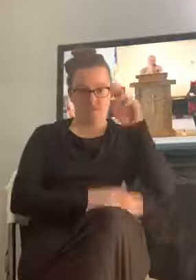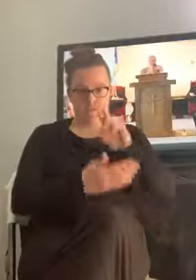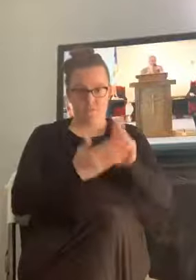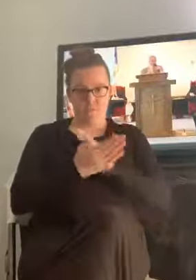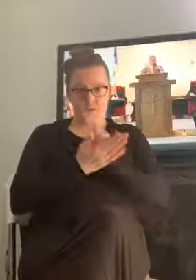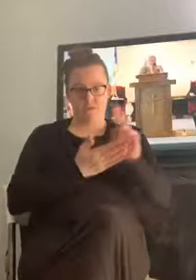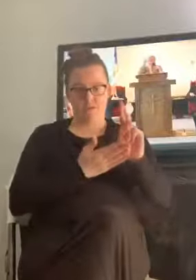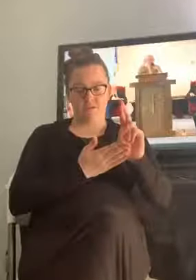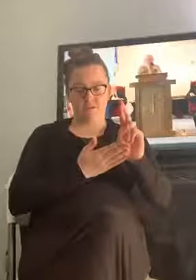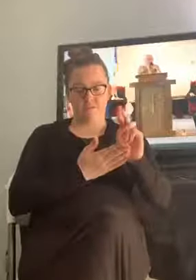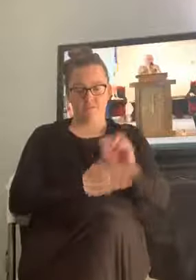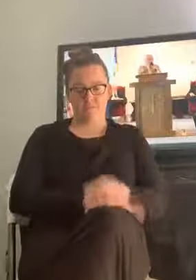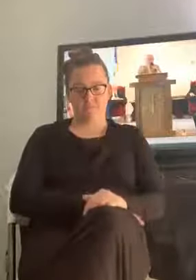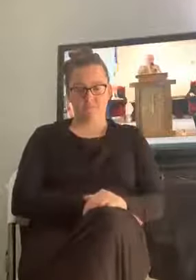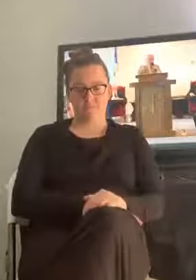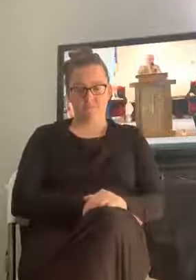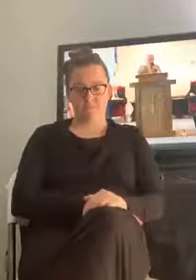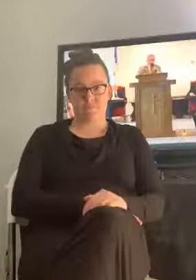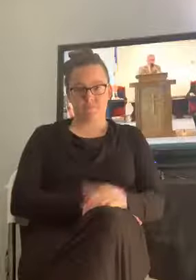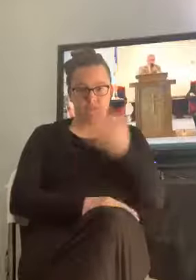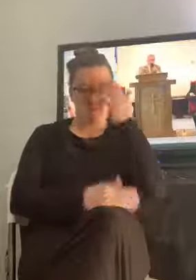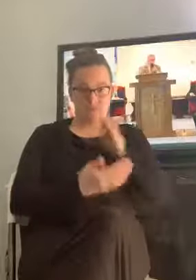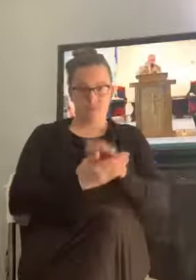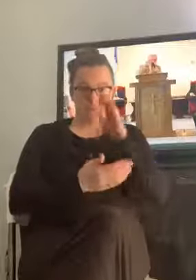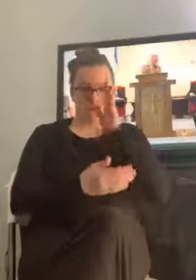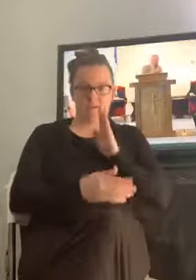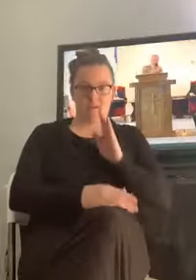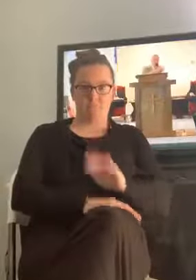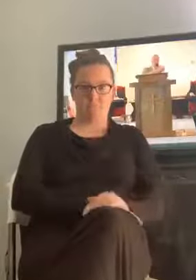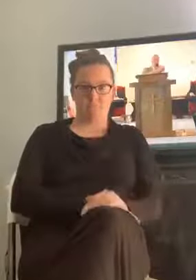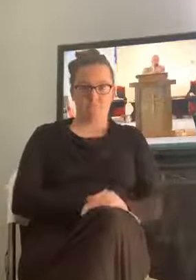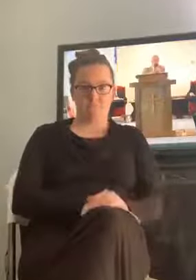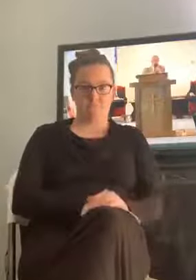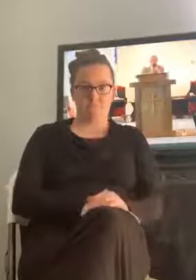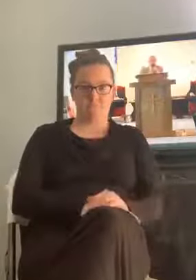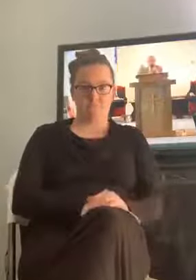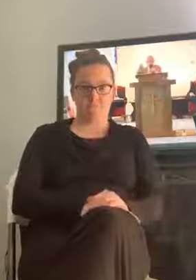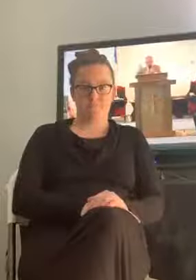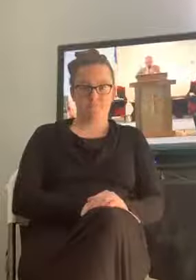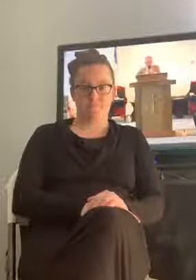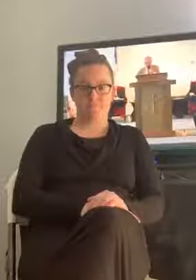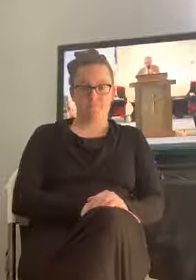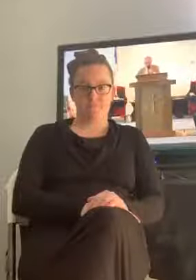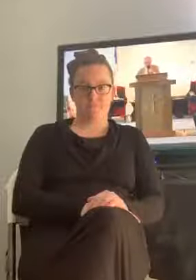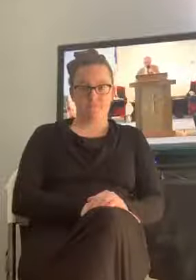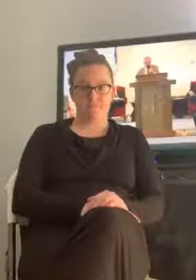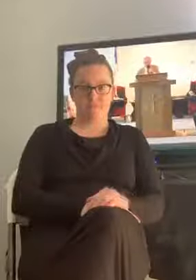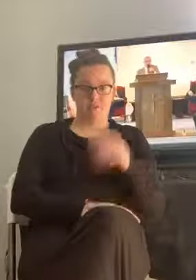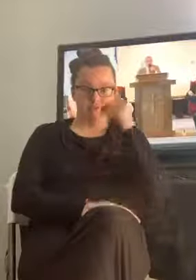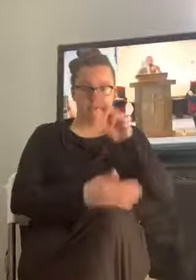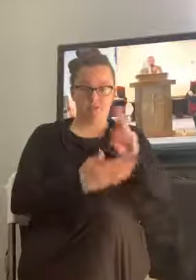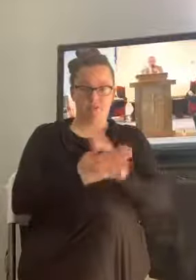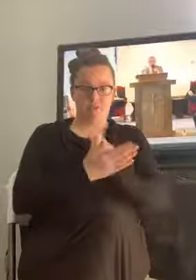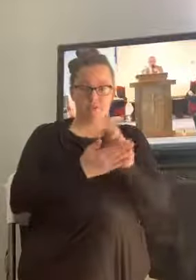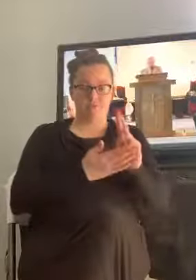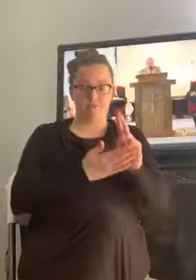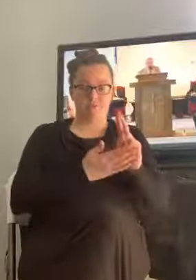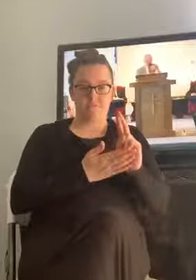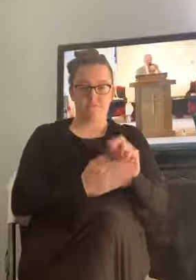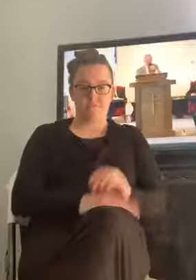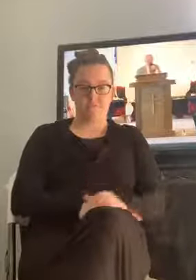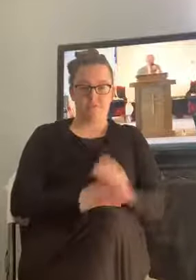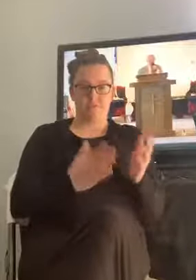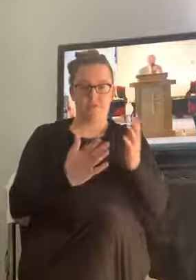righteousness. He believed God, and it was imputed unto him for righteousness. Amen. What he